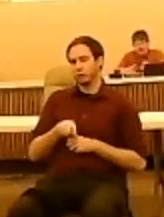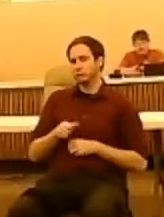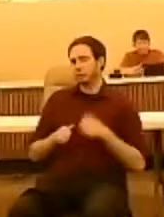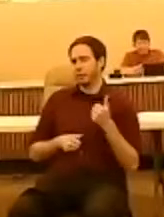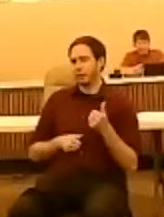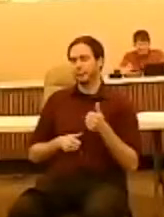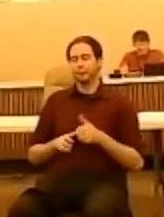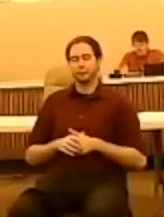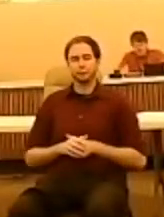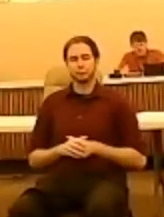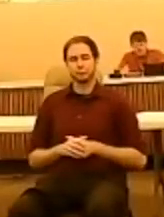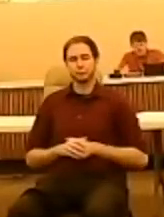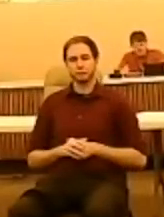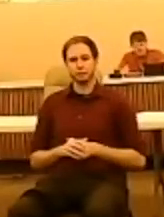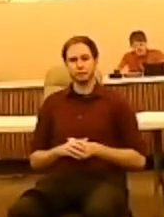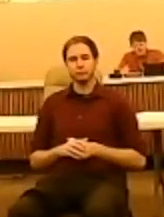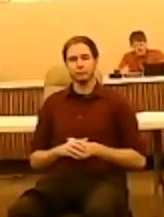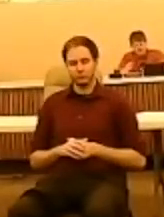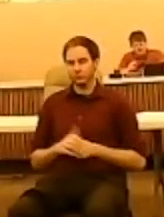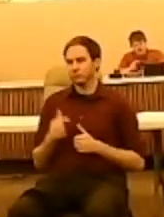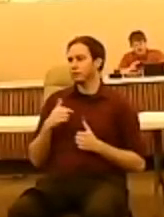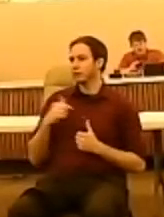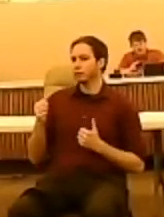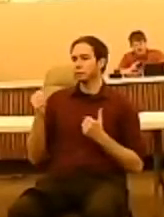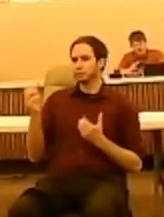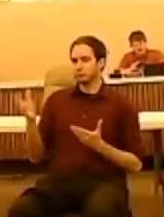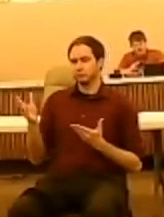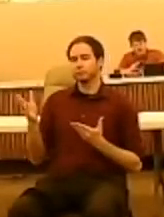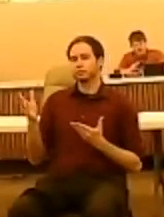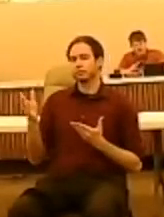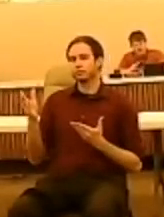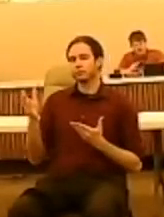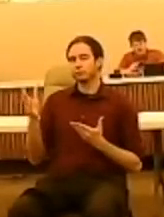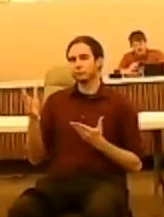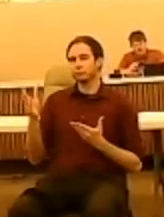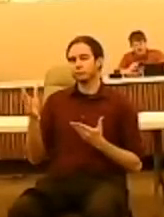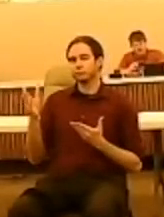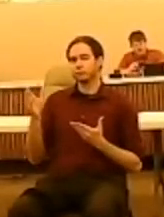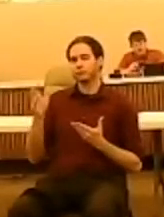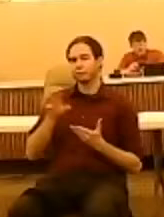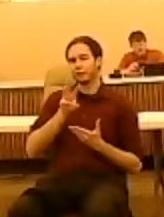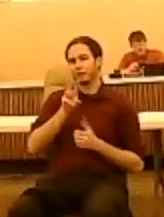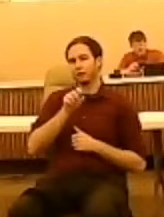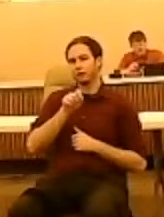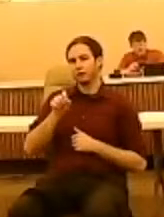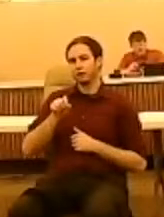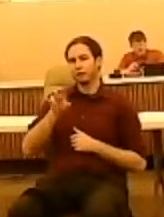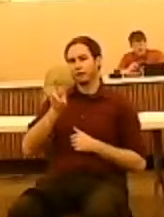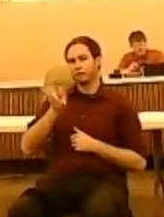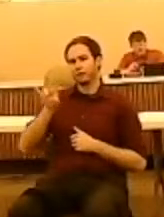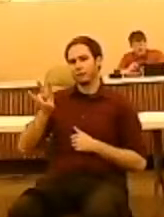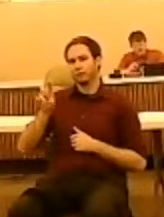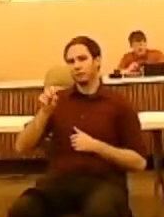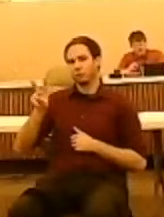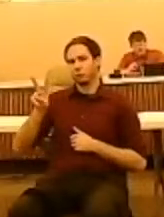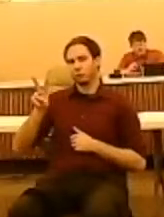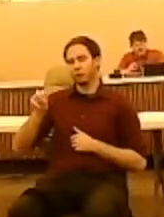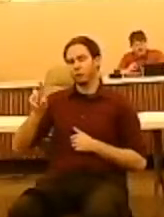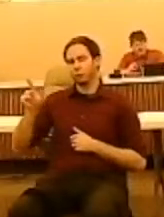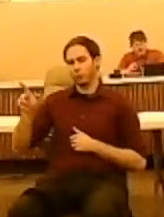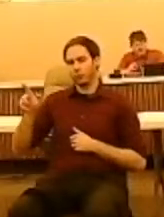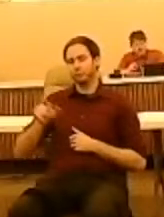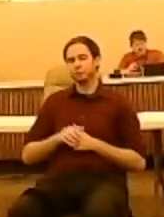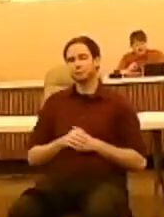Aye. Mr. Supervisor and fellow board members, I have Resolution 6-77,